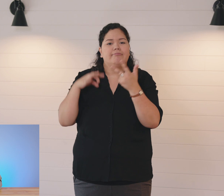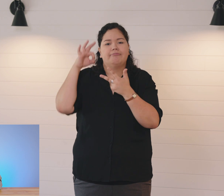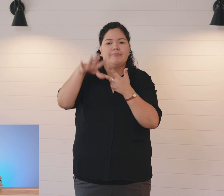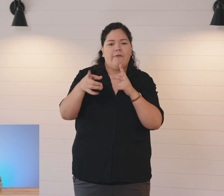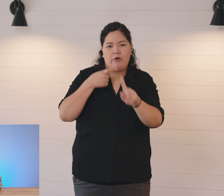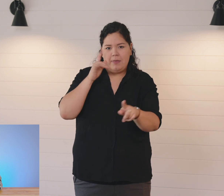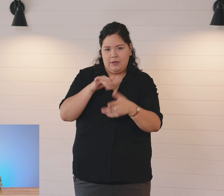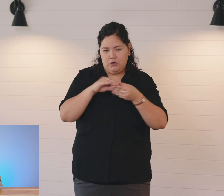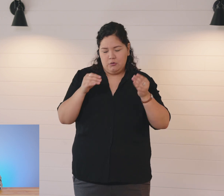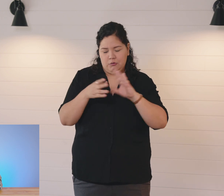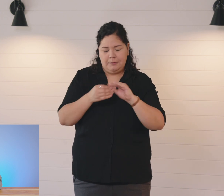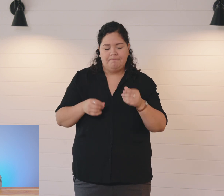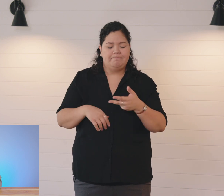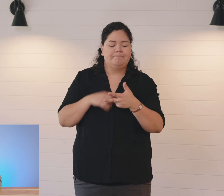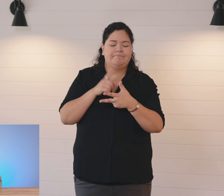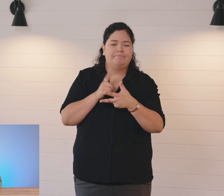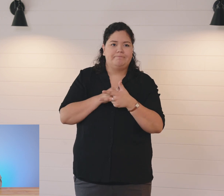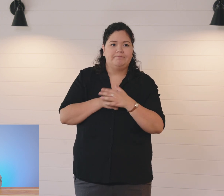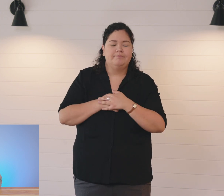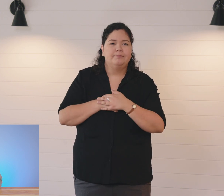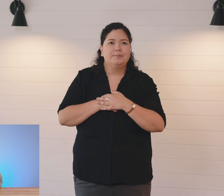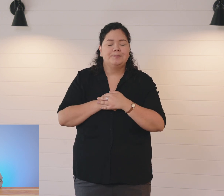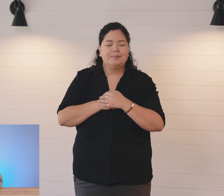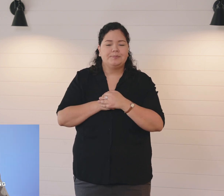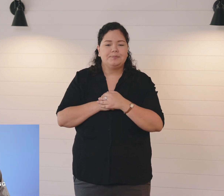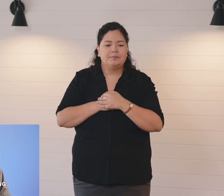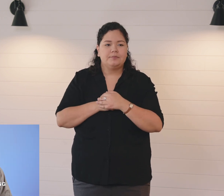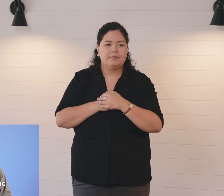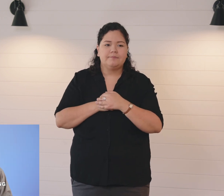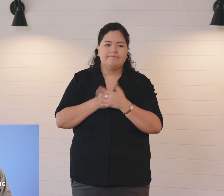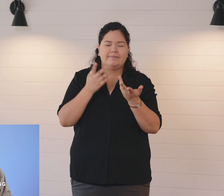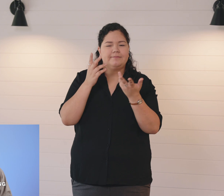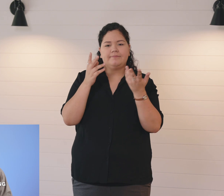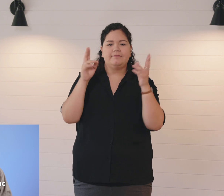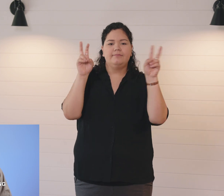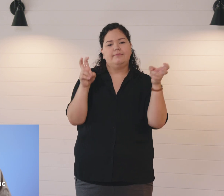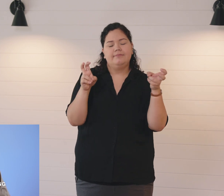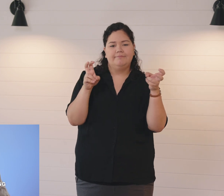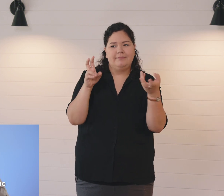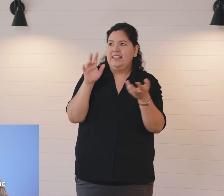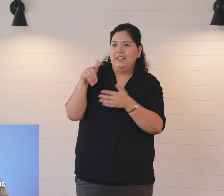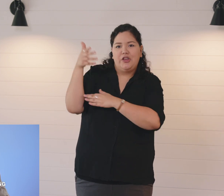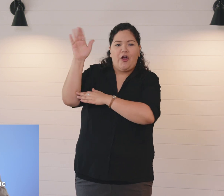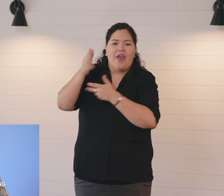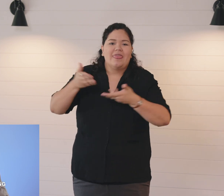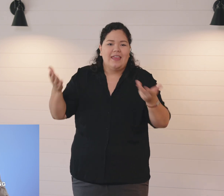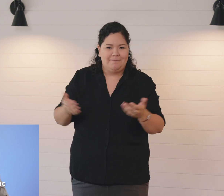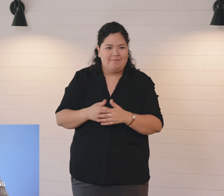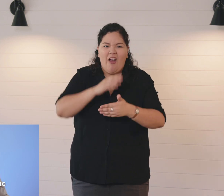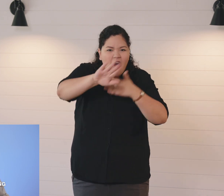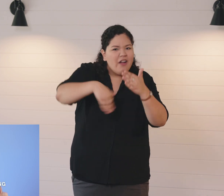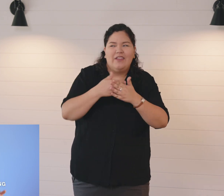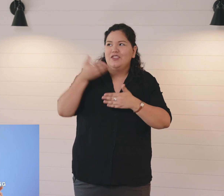from it. Here's the first of them. Number one, I've titled it, It's All a God Thing. It's all a